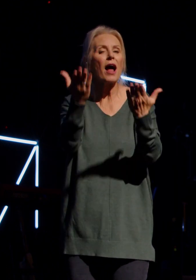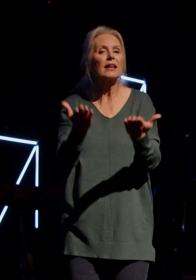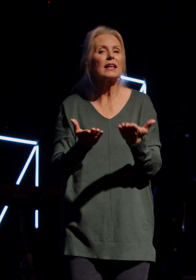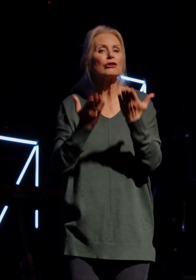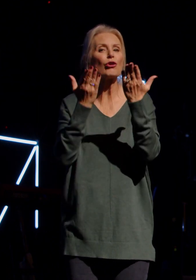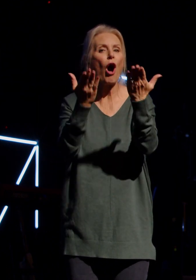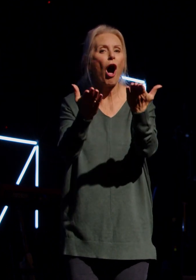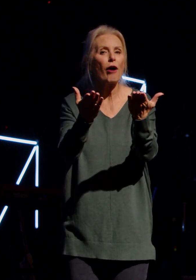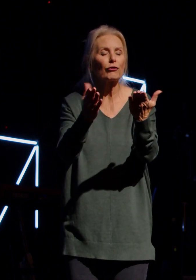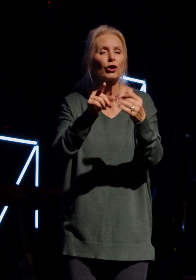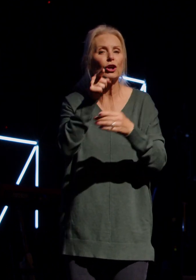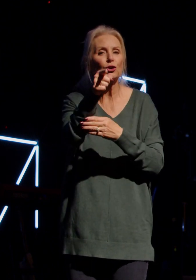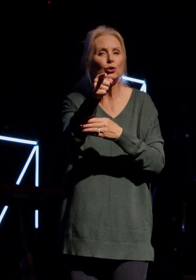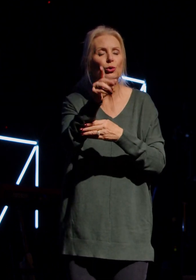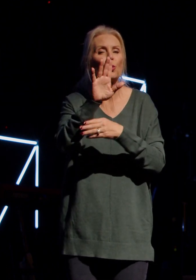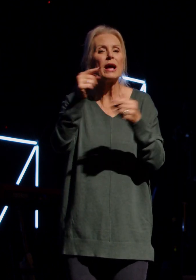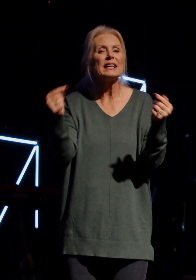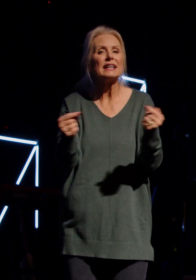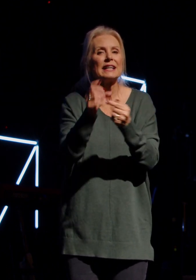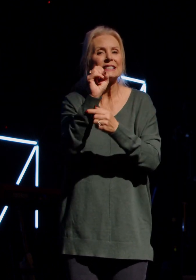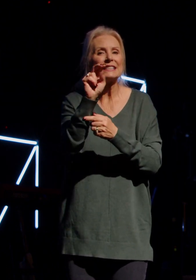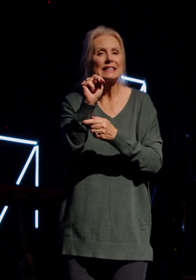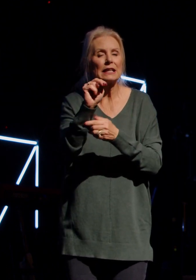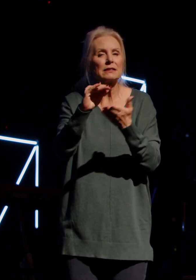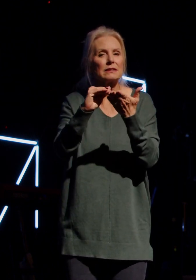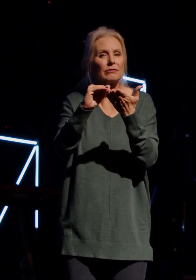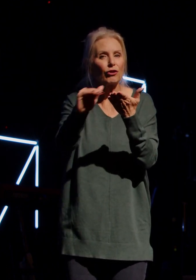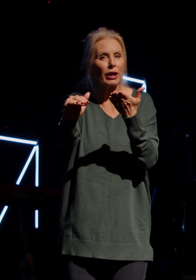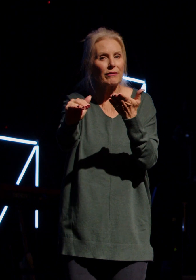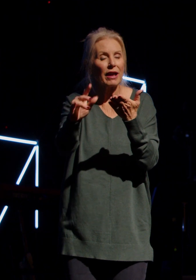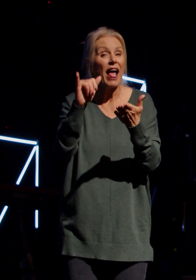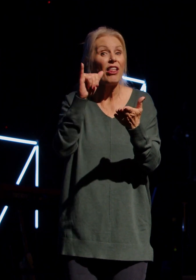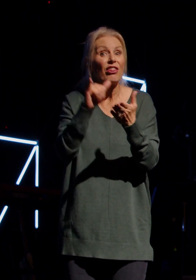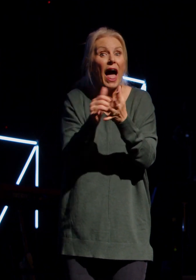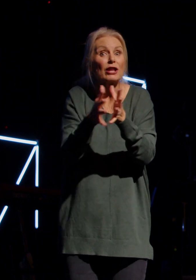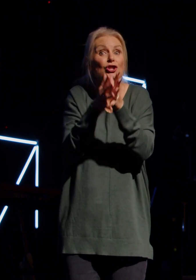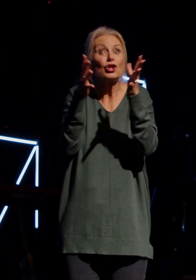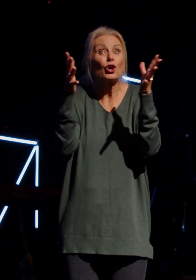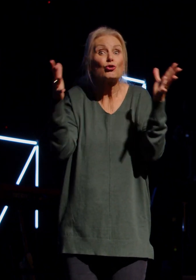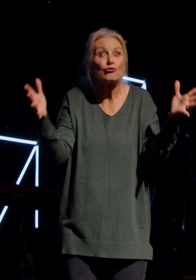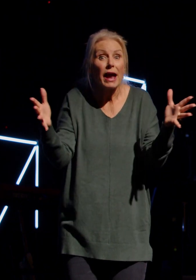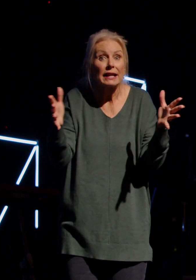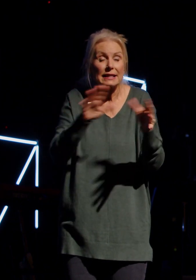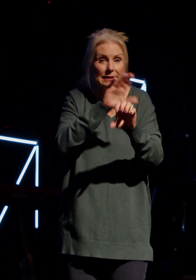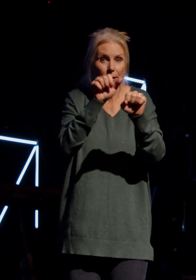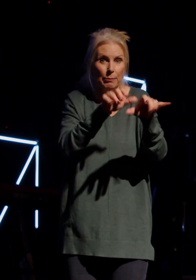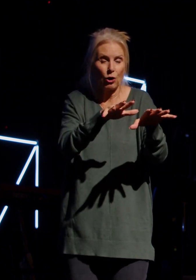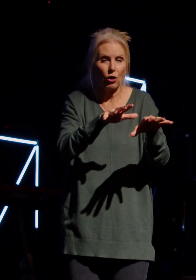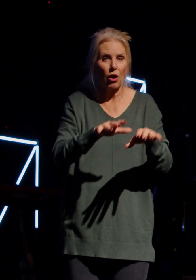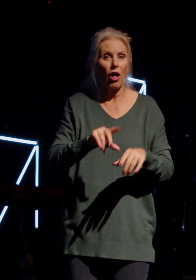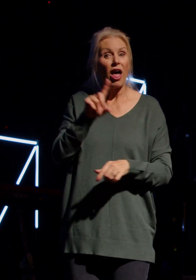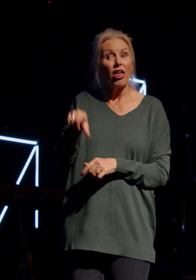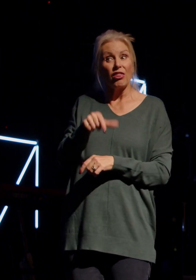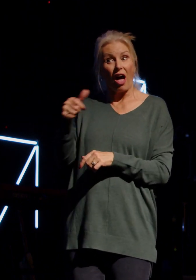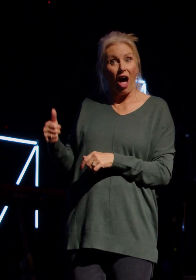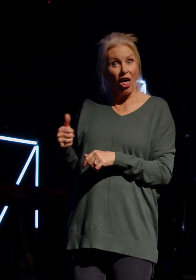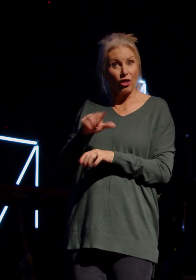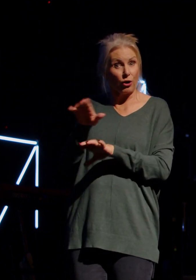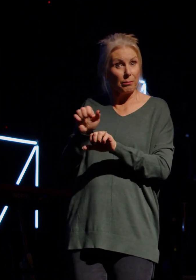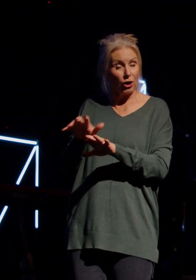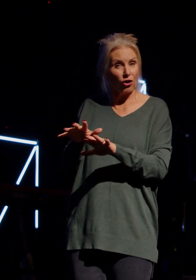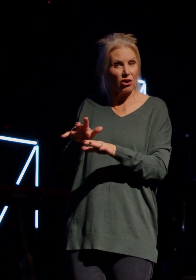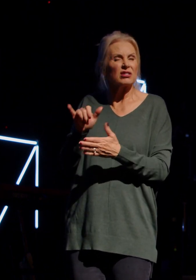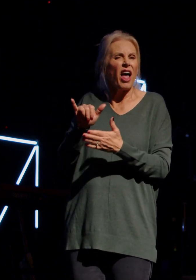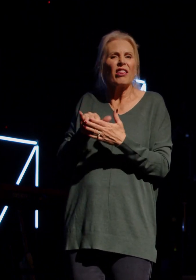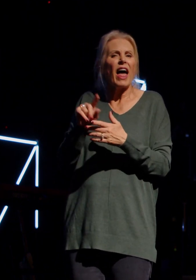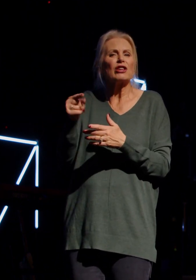of sins. That is the greatest miracle. The lesser miracle just proved what Jesus does in our